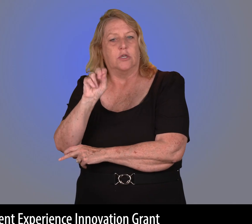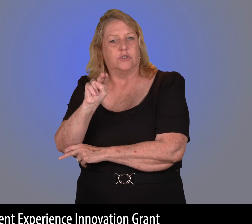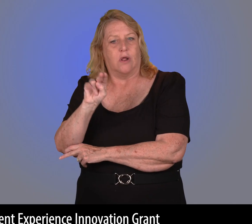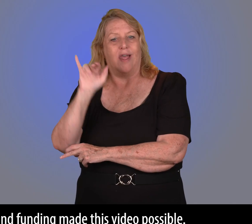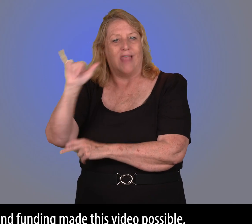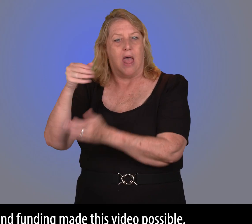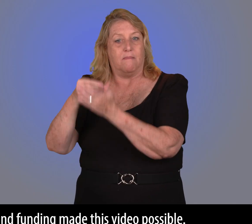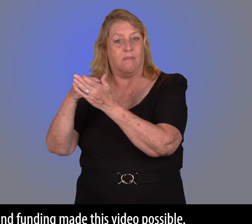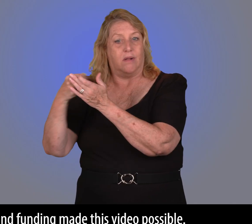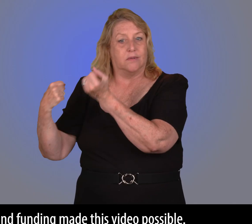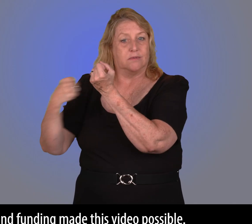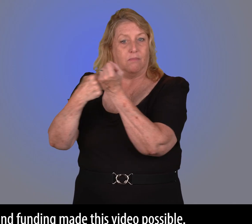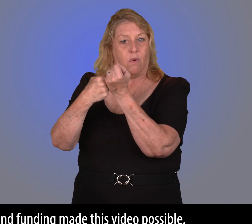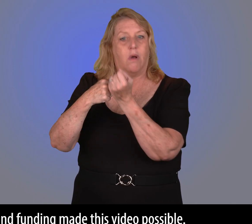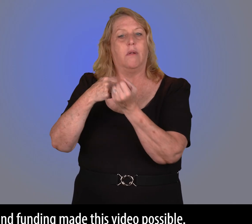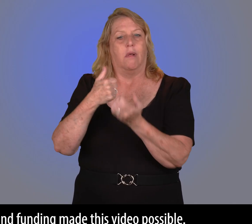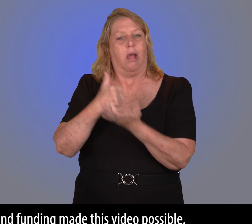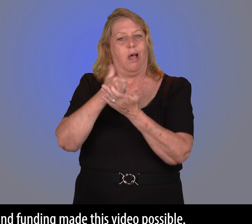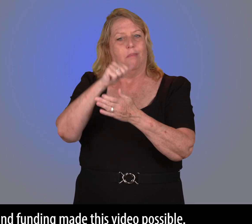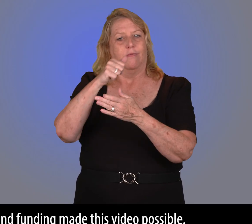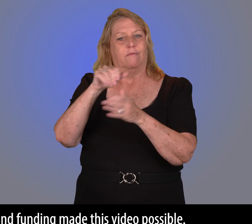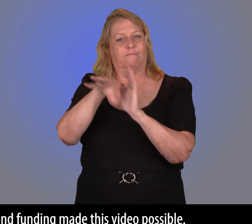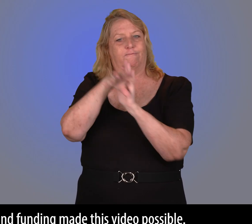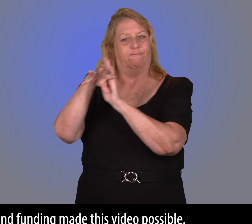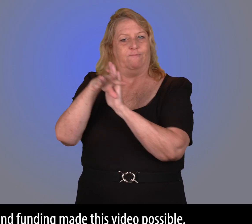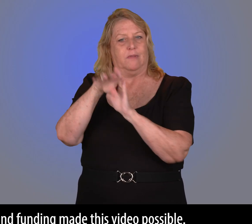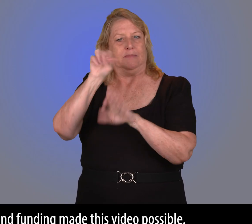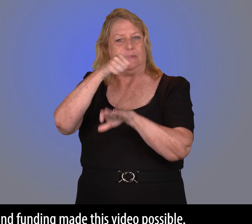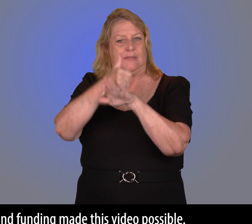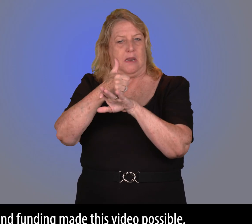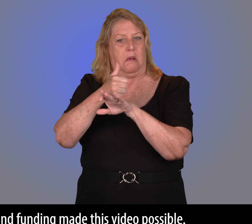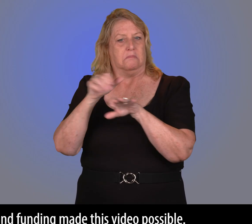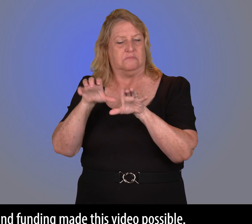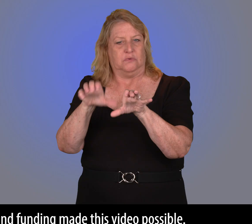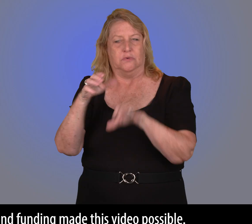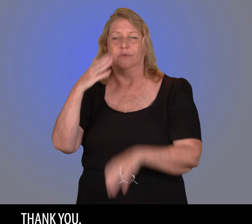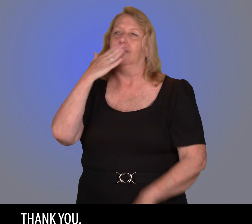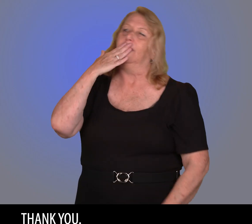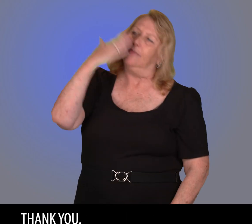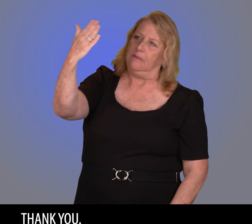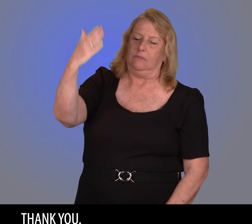whose support and funding made this video possible. Thank you.